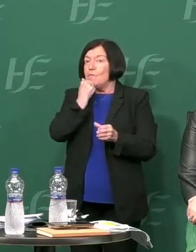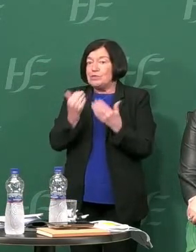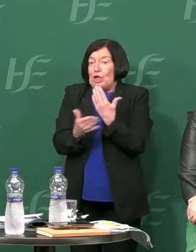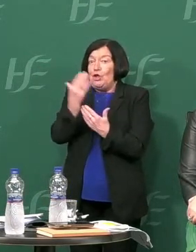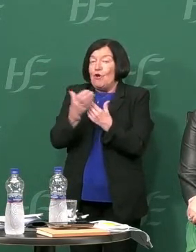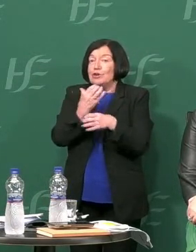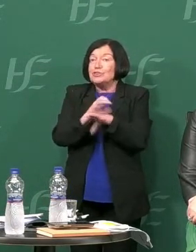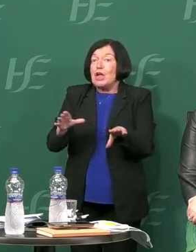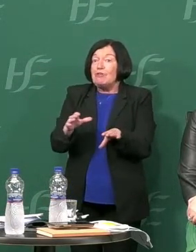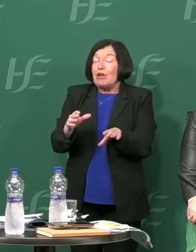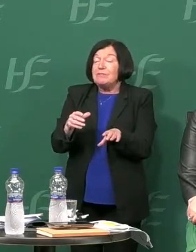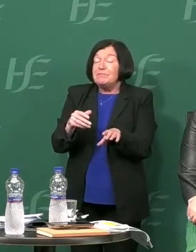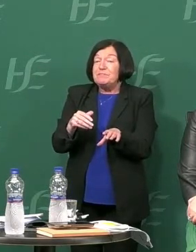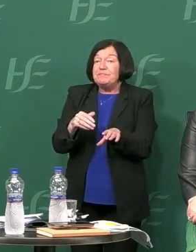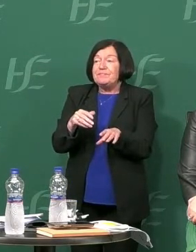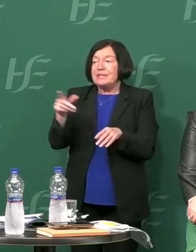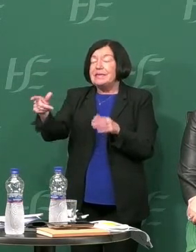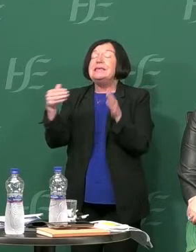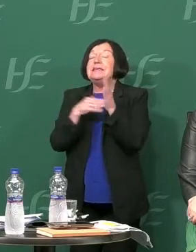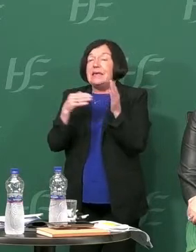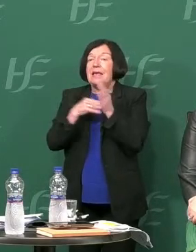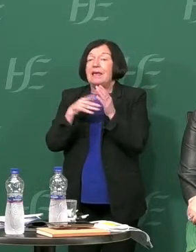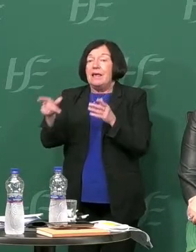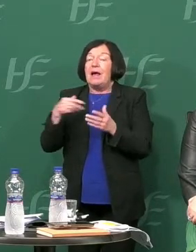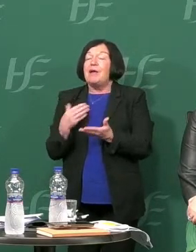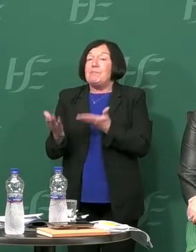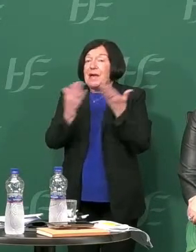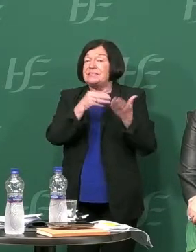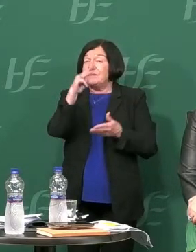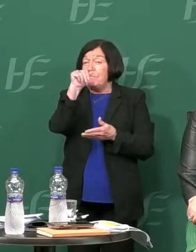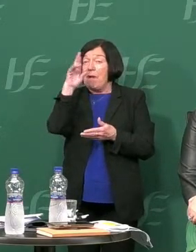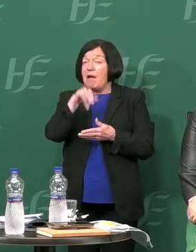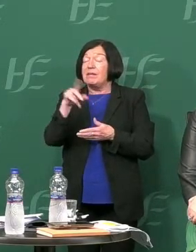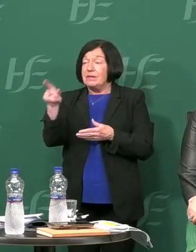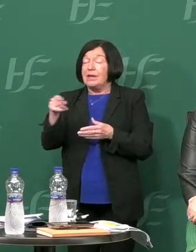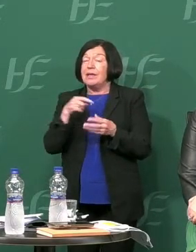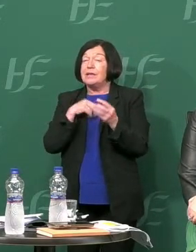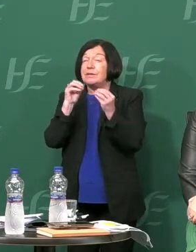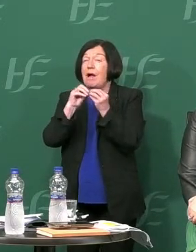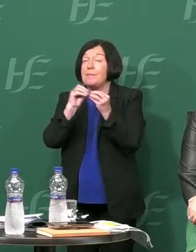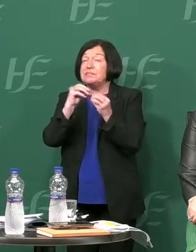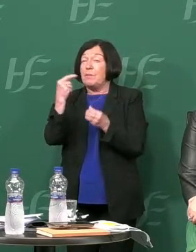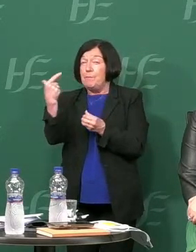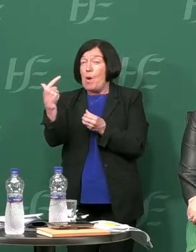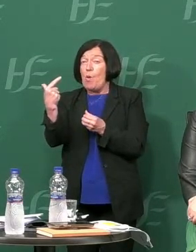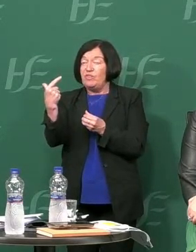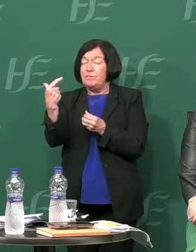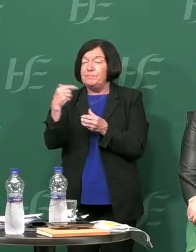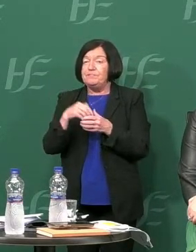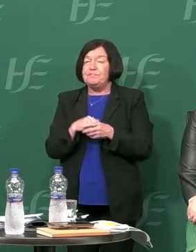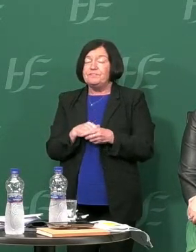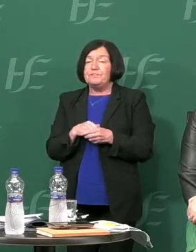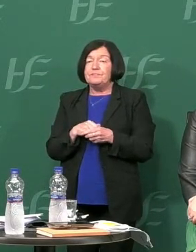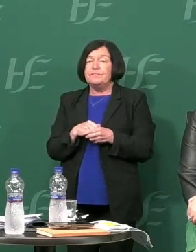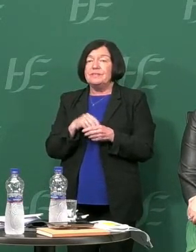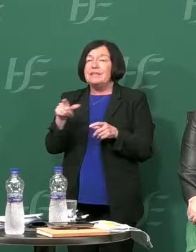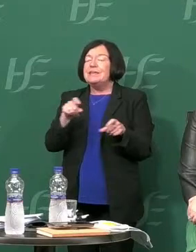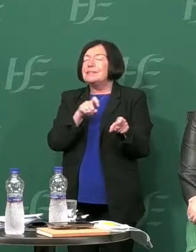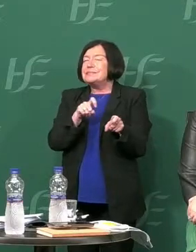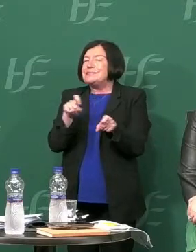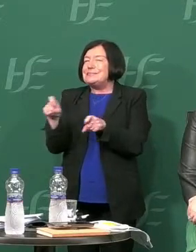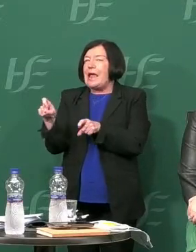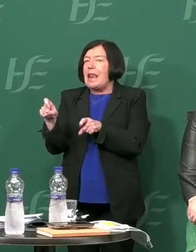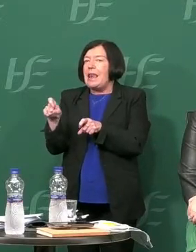hospital? Is that something that may happen? Yeah, and I'm going to pass to Martin in a second, just maybe in both comments, but just on that, there's still